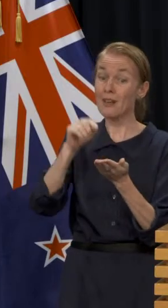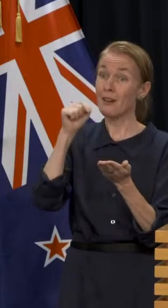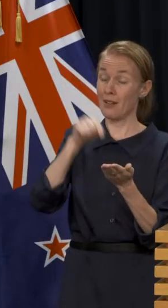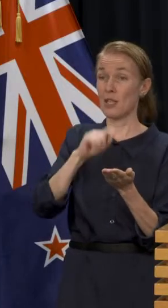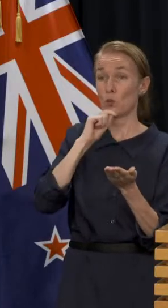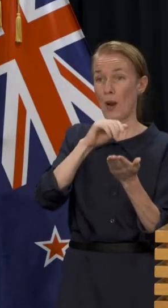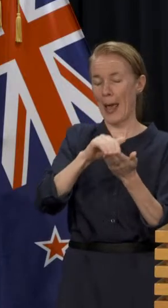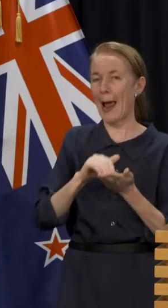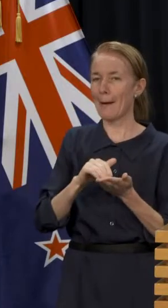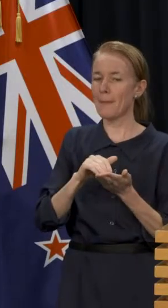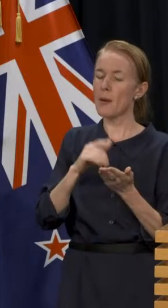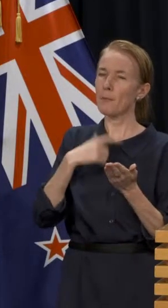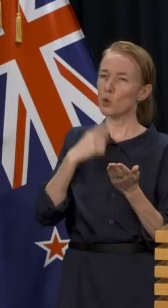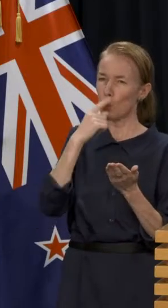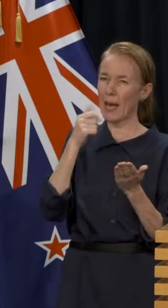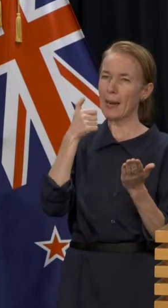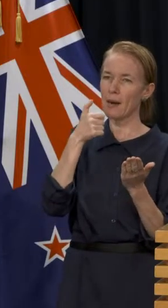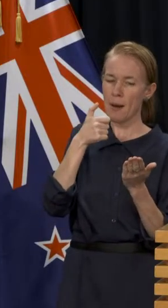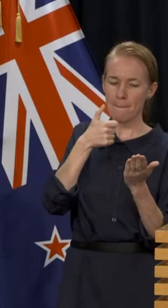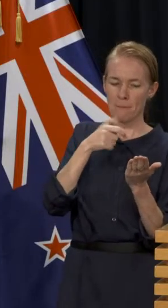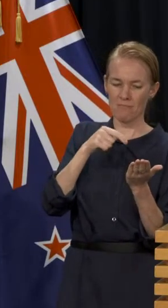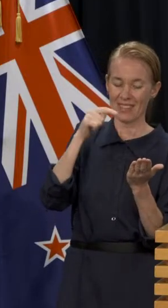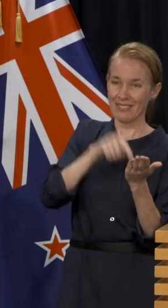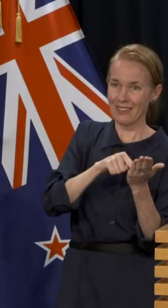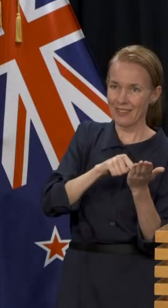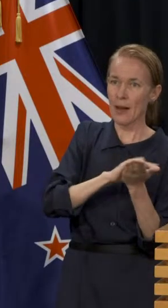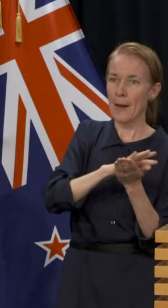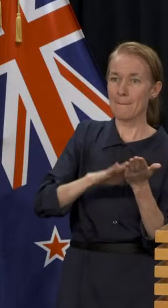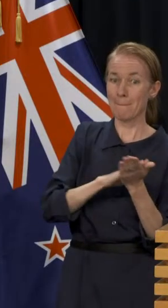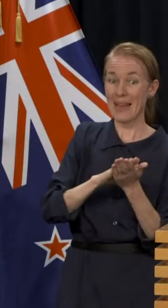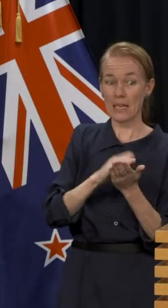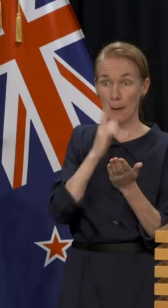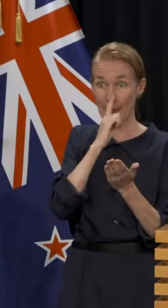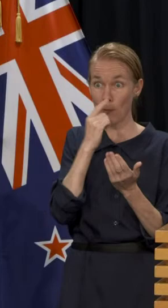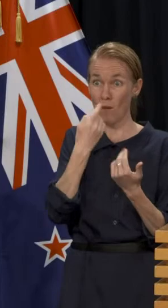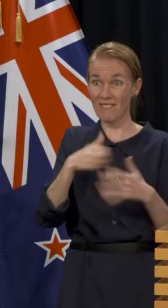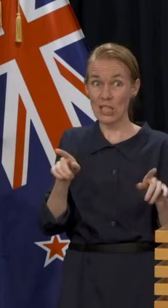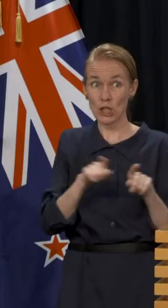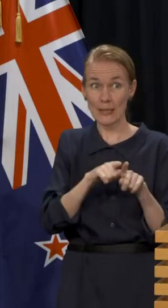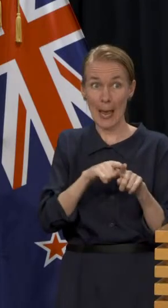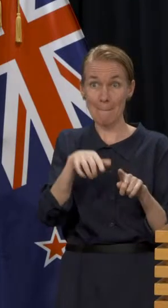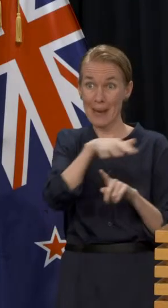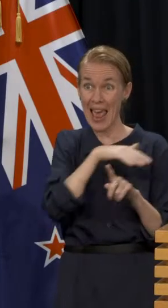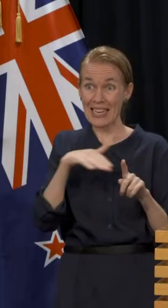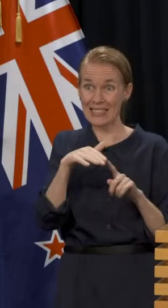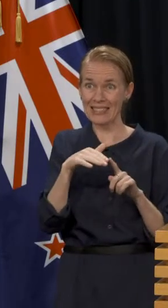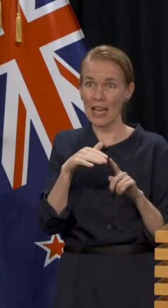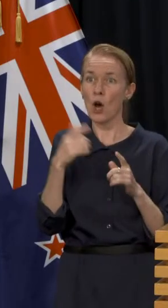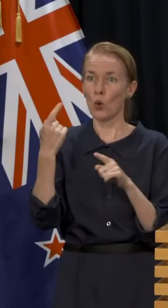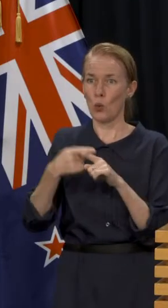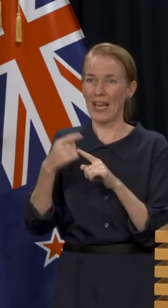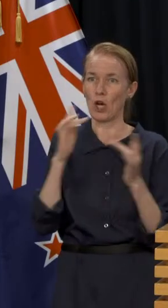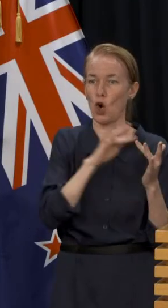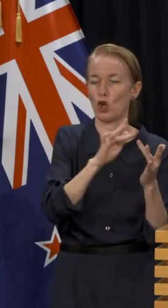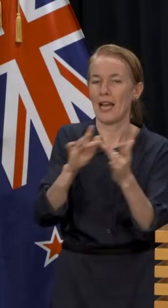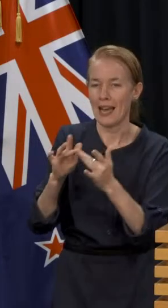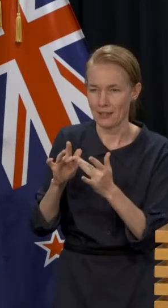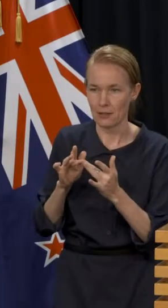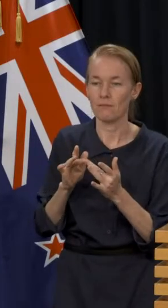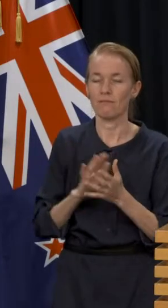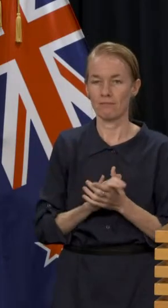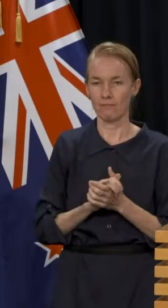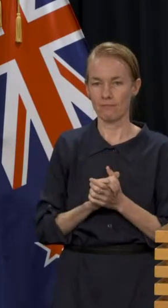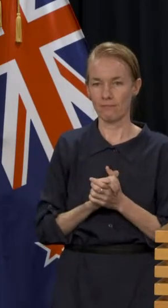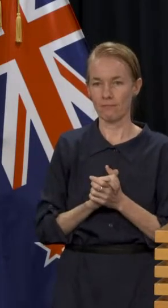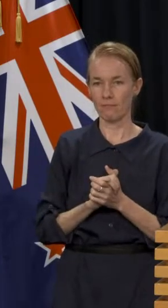Yes. Just going back to what you were saying before about isolating people, is that a change in policy that if we pick